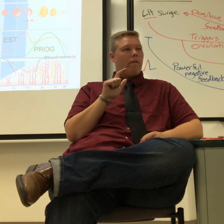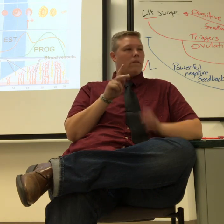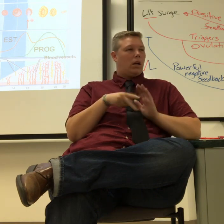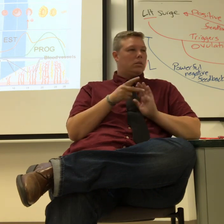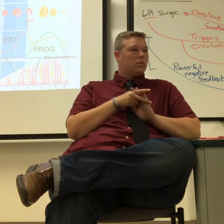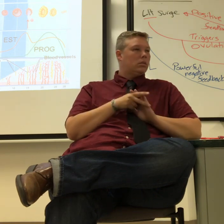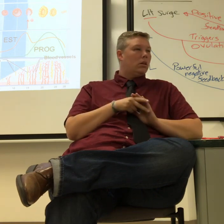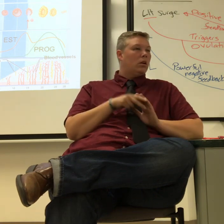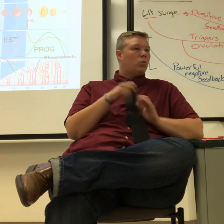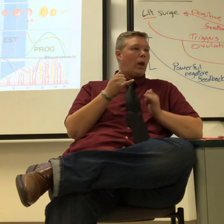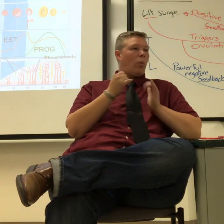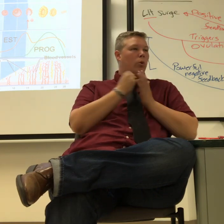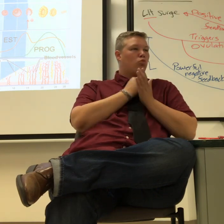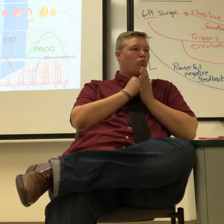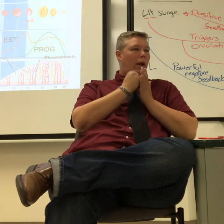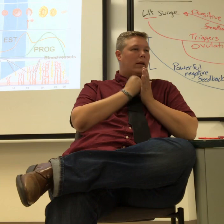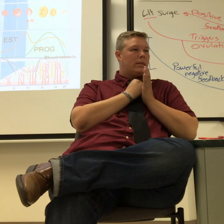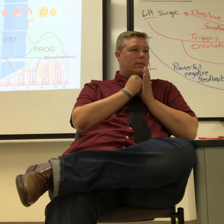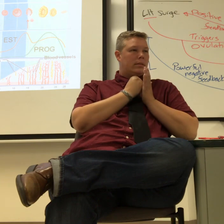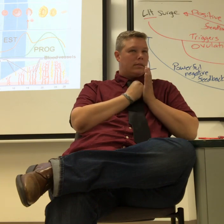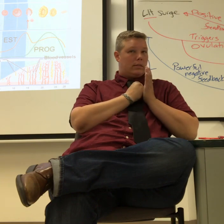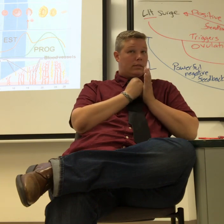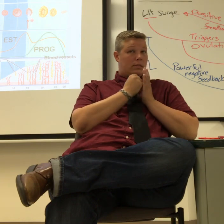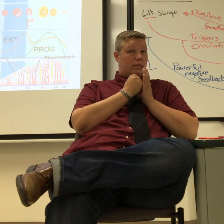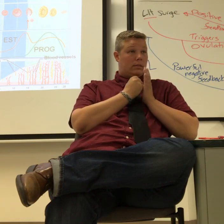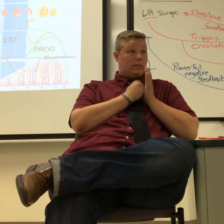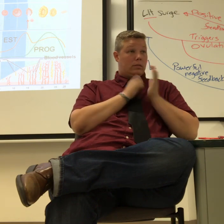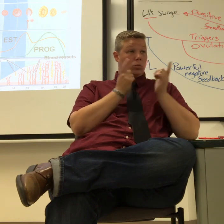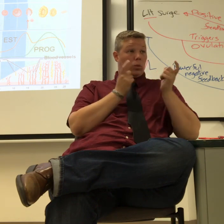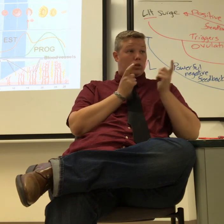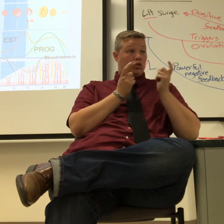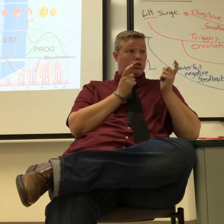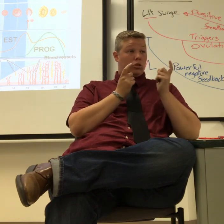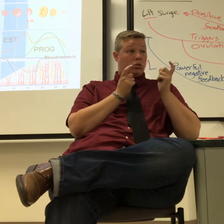So I'm going to erase the board again. Do you have any questions?